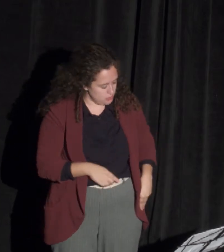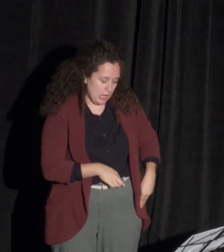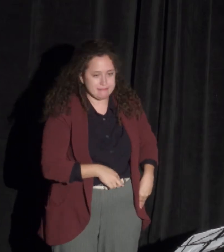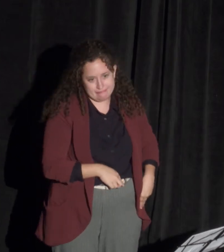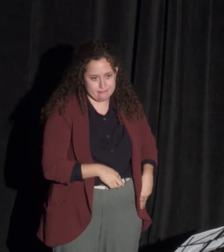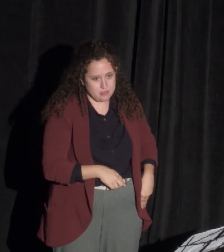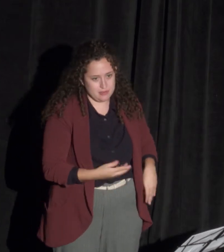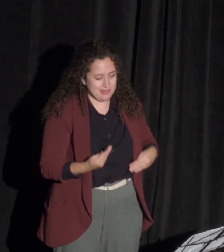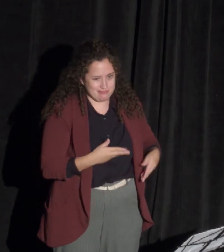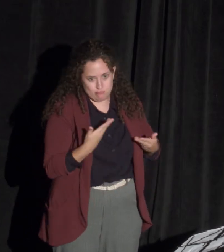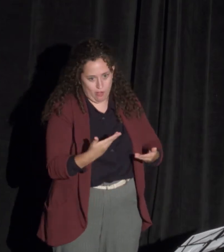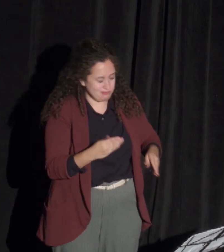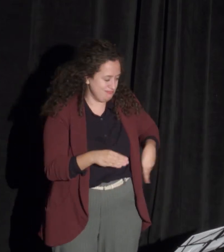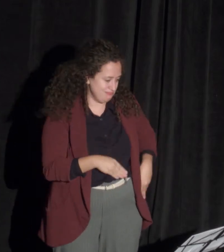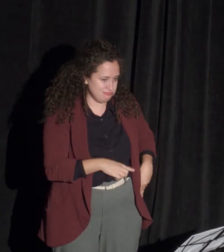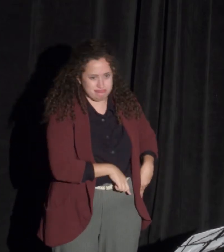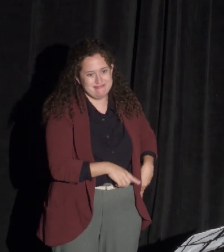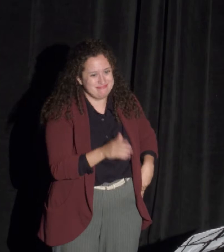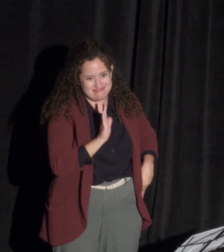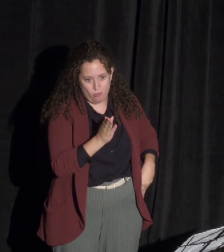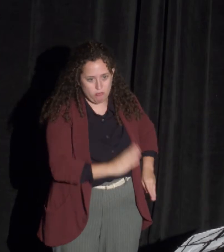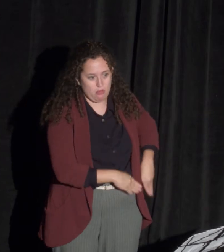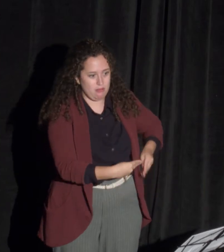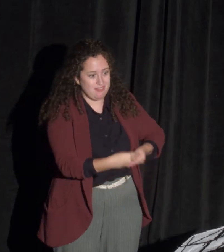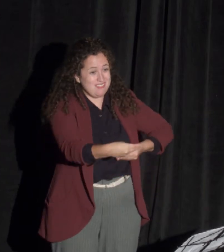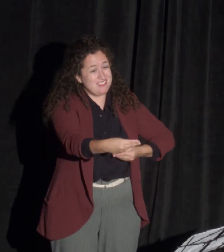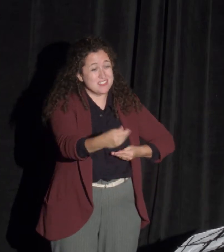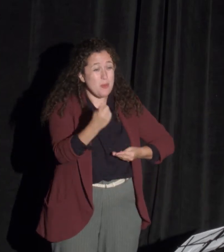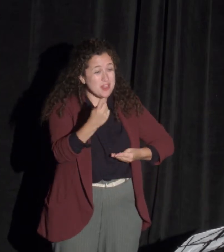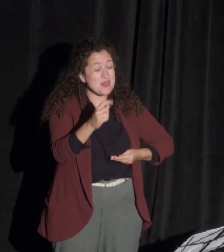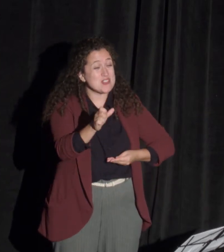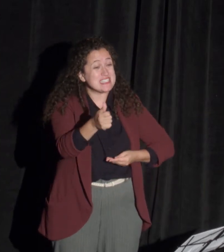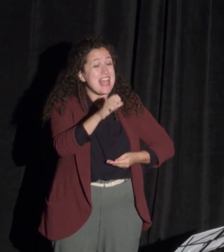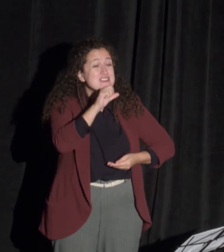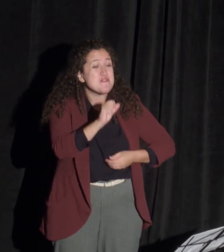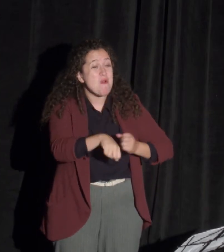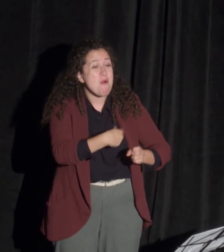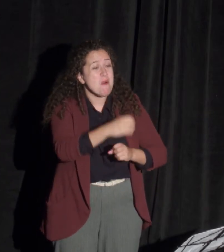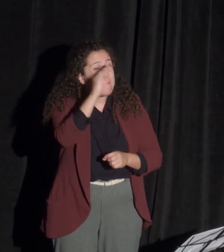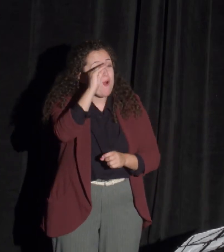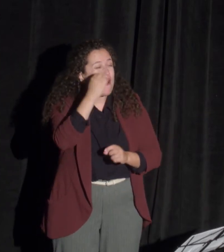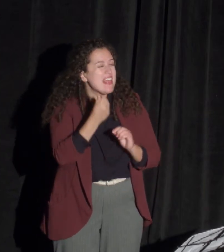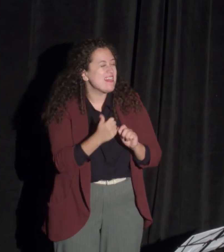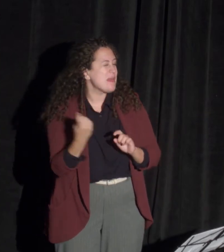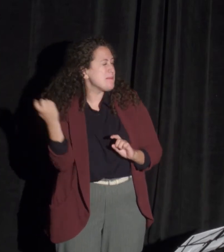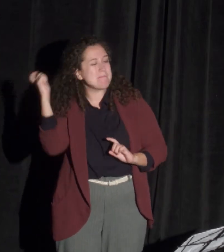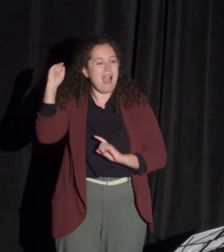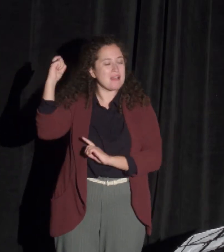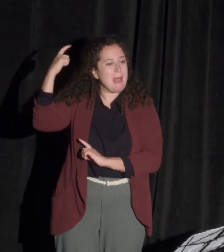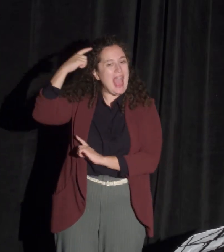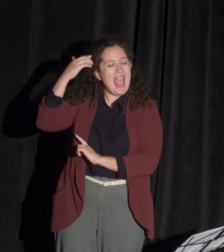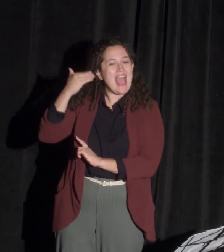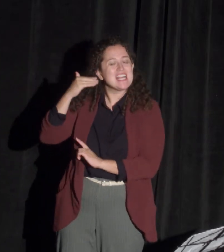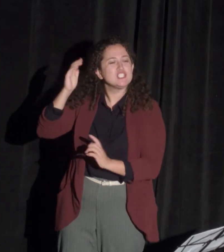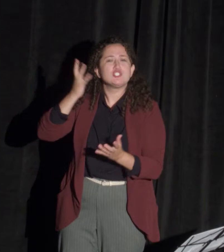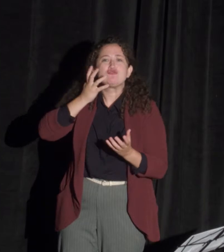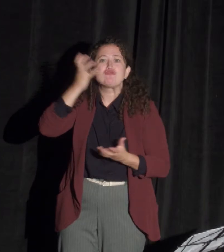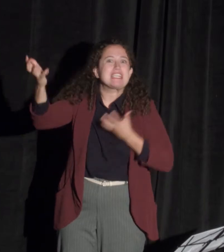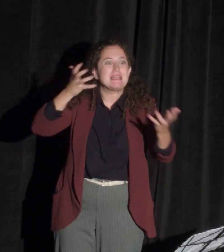So there's a 10-year-old boy in the back of my head screaming right now, because that's how old I was when I started reading